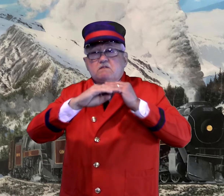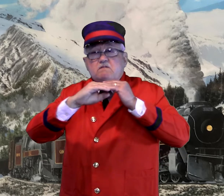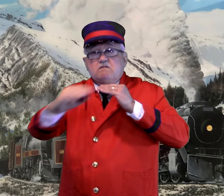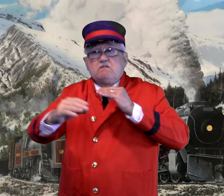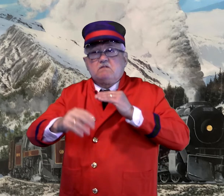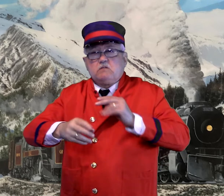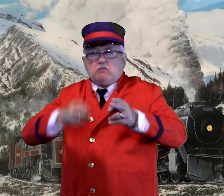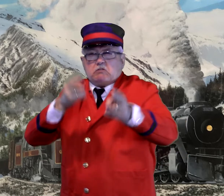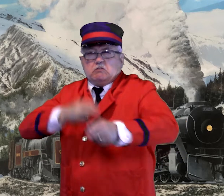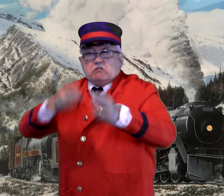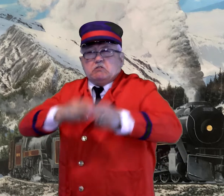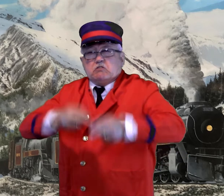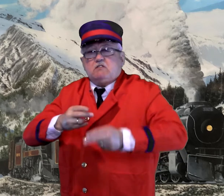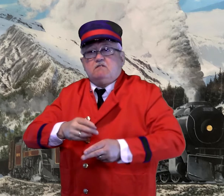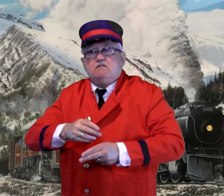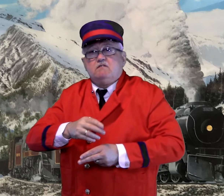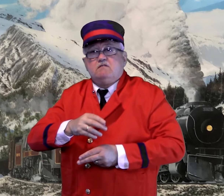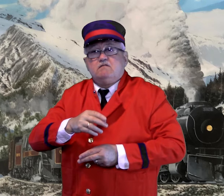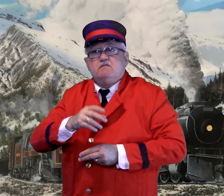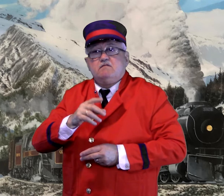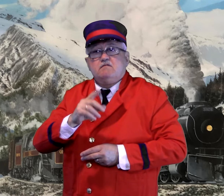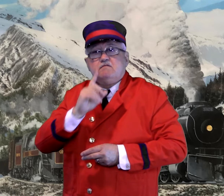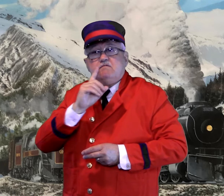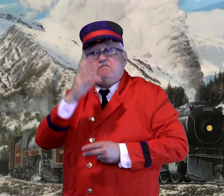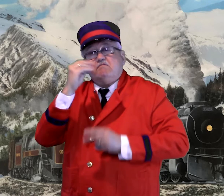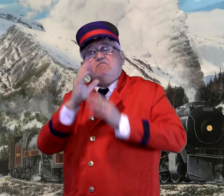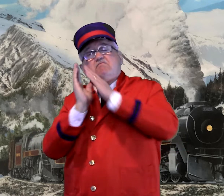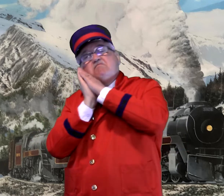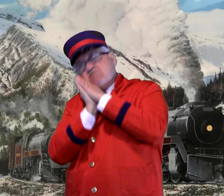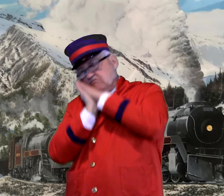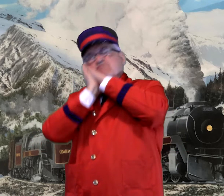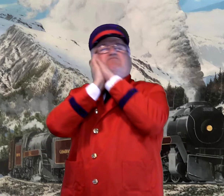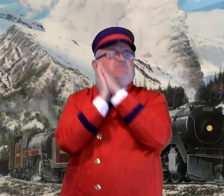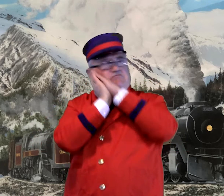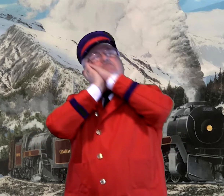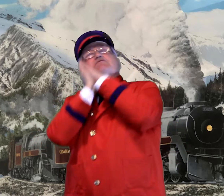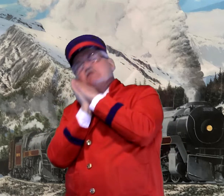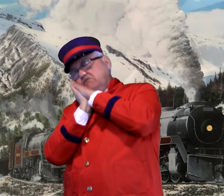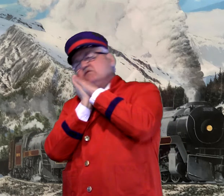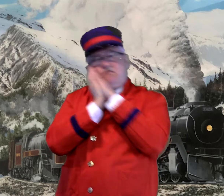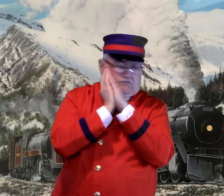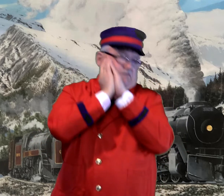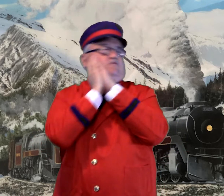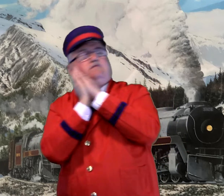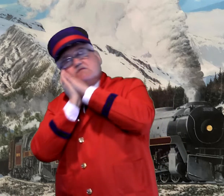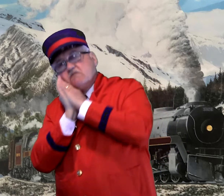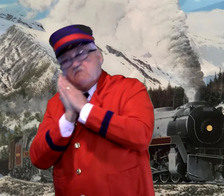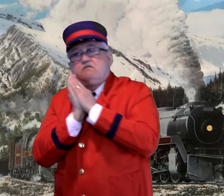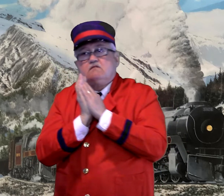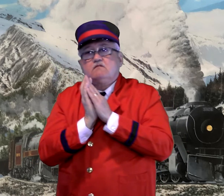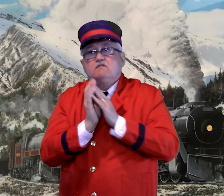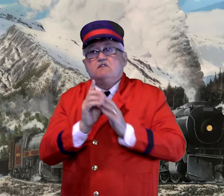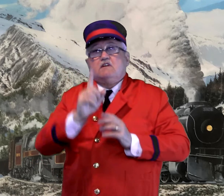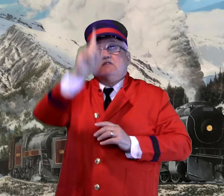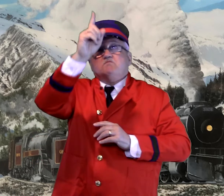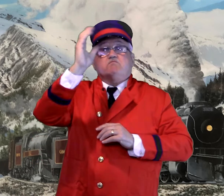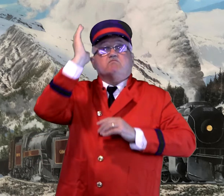across the prairie, the train sped very much, and so the children were rocked in